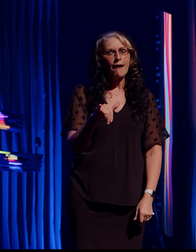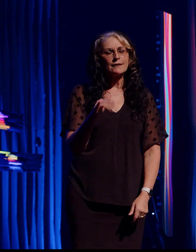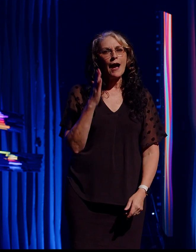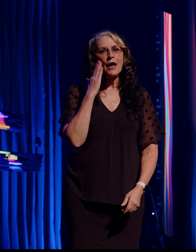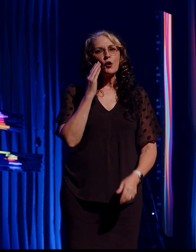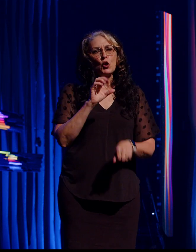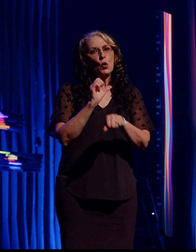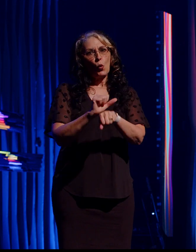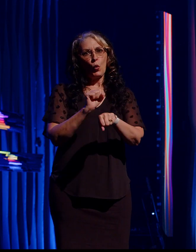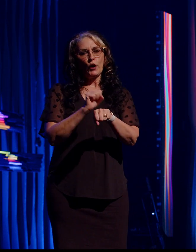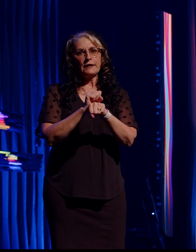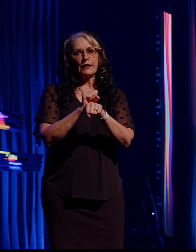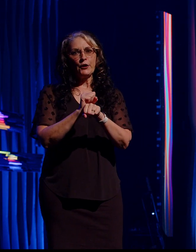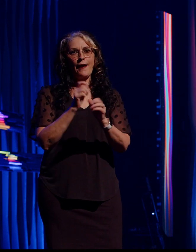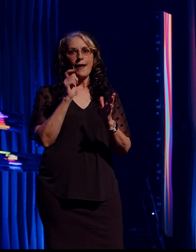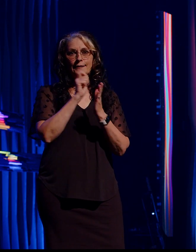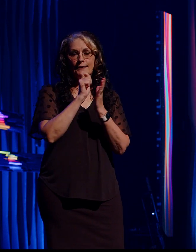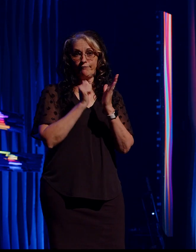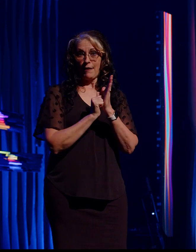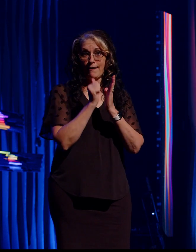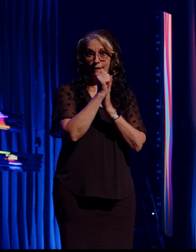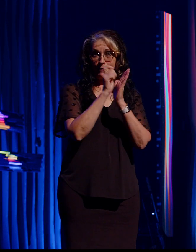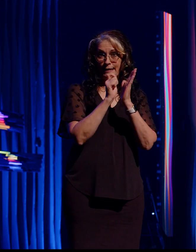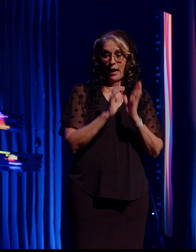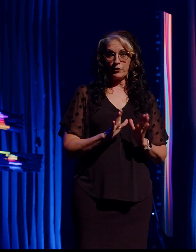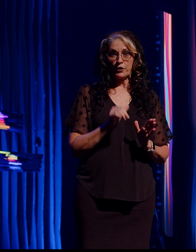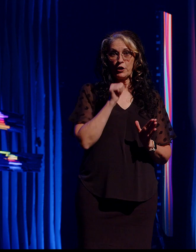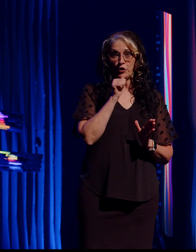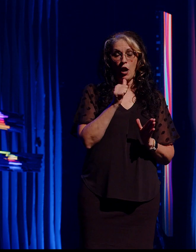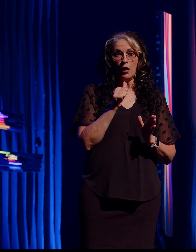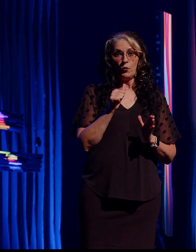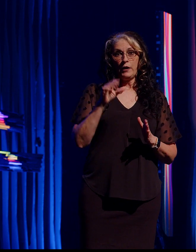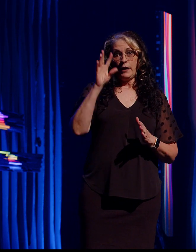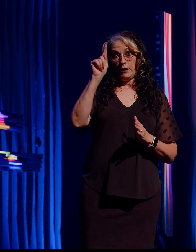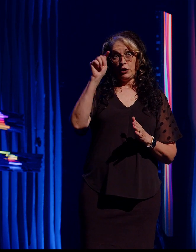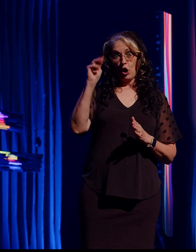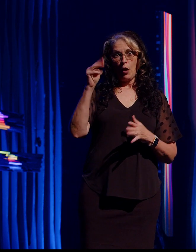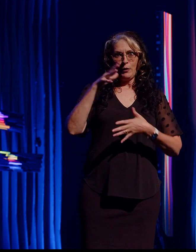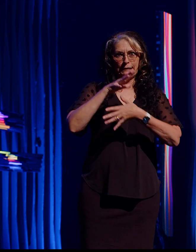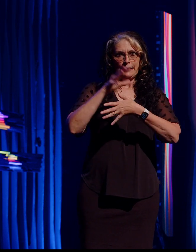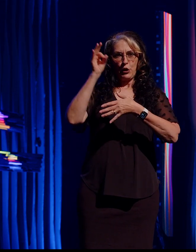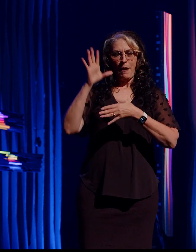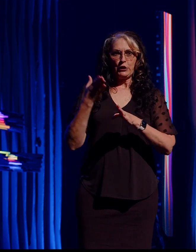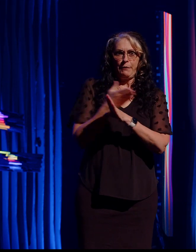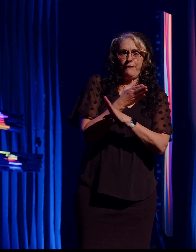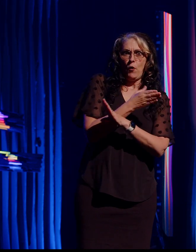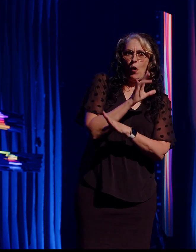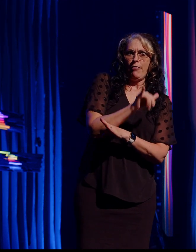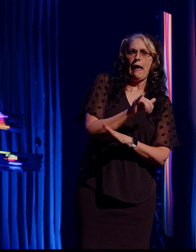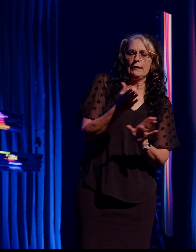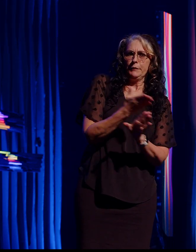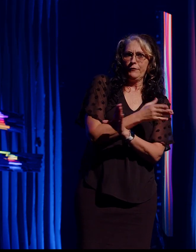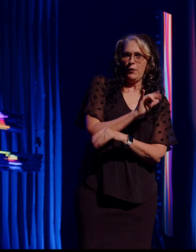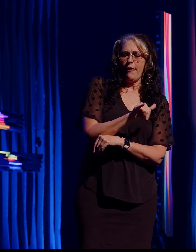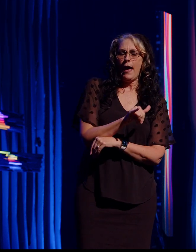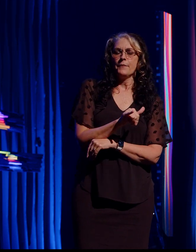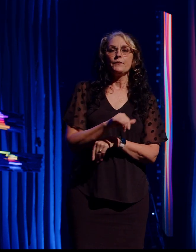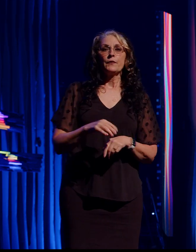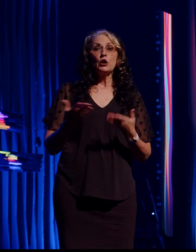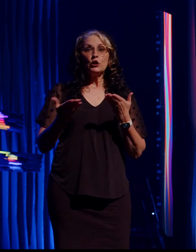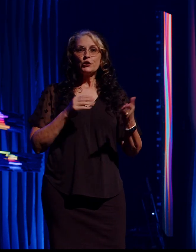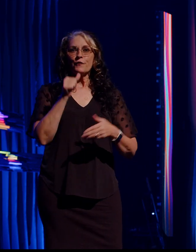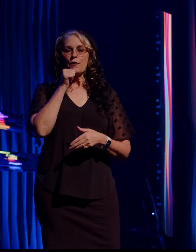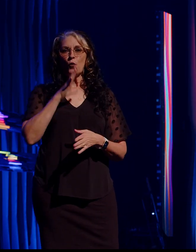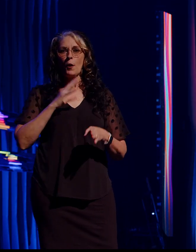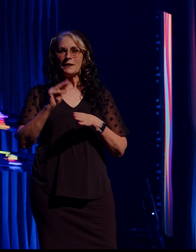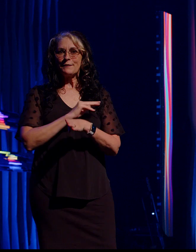you worked here as an accountant, not when Tom was senior pastor, just for the record, before that. Serving our